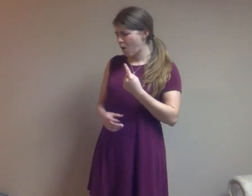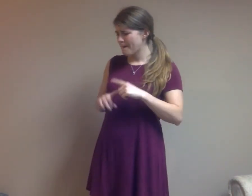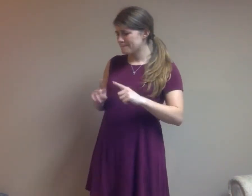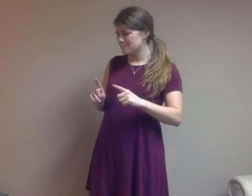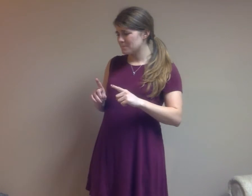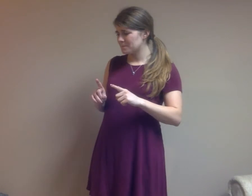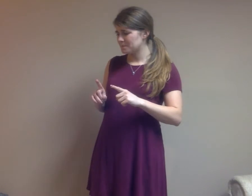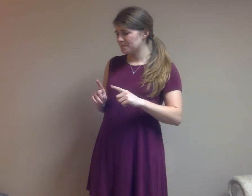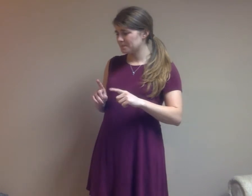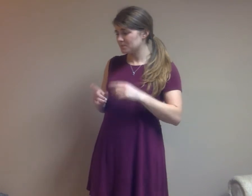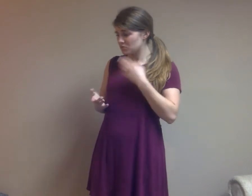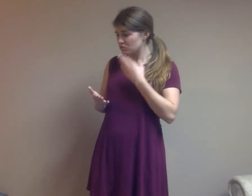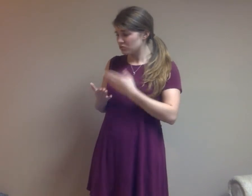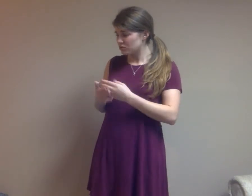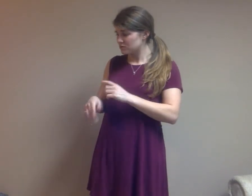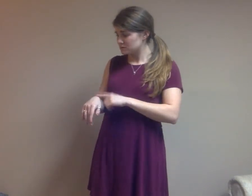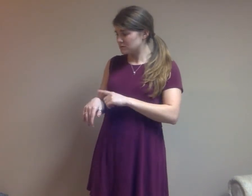Yeah. So you just need to think of the fun that you're going to have.